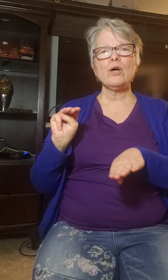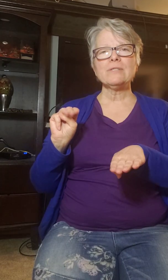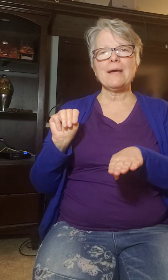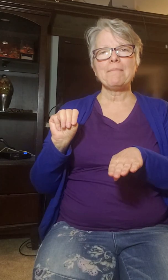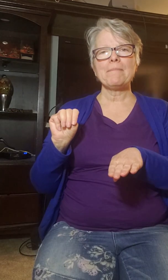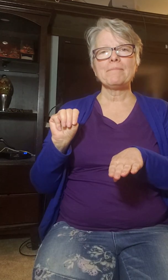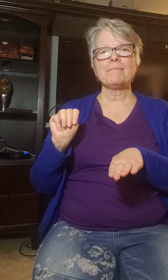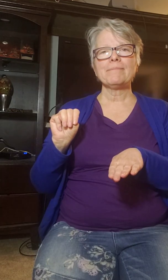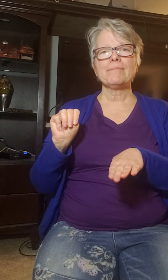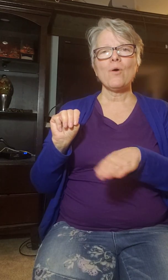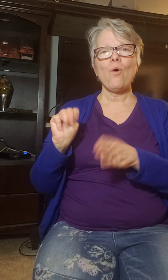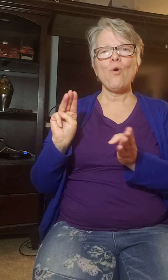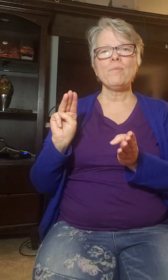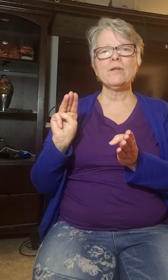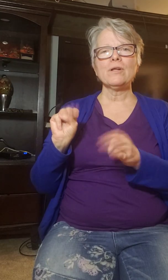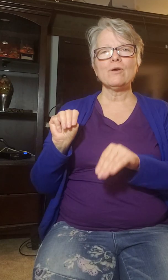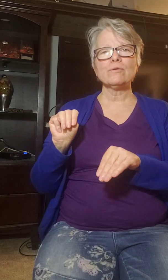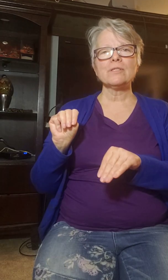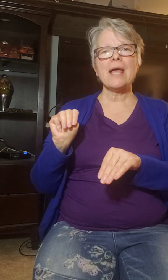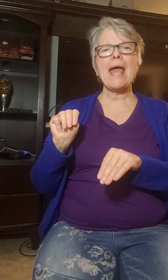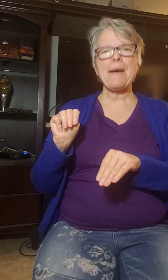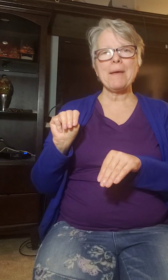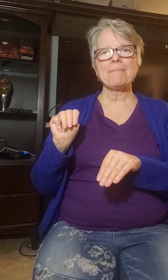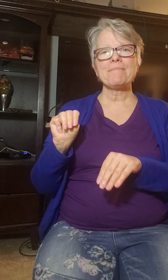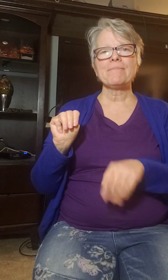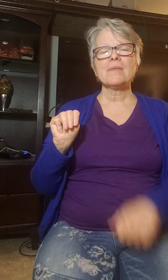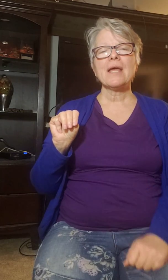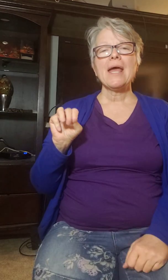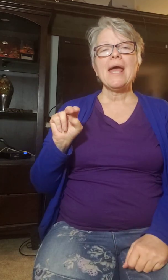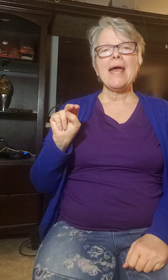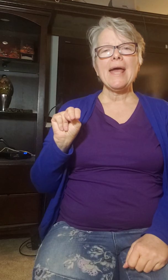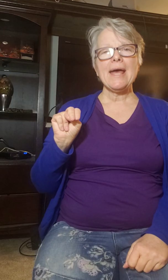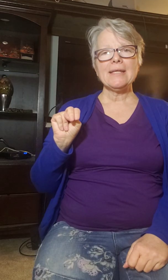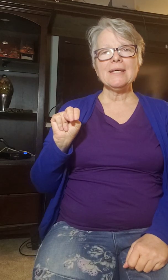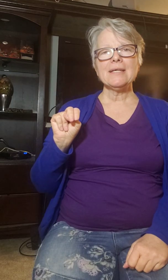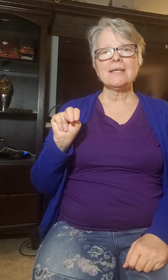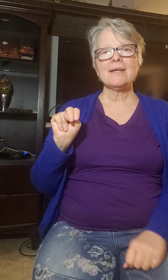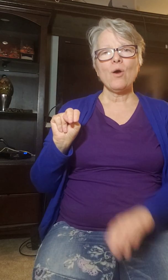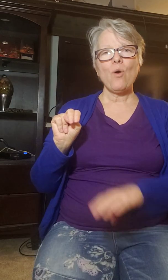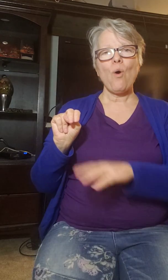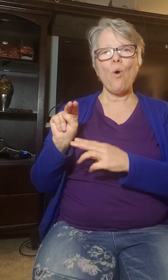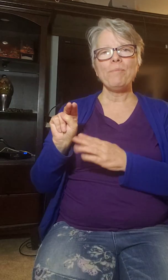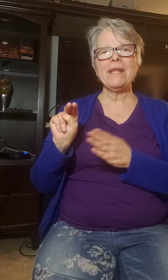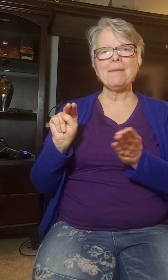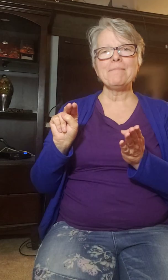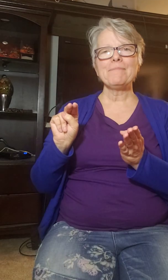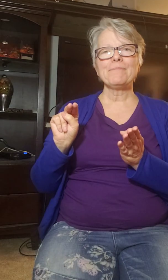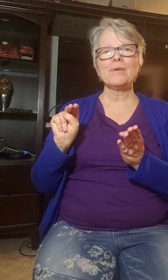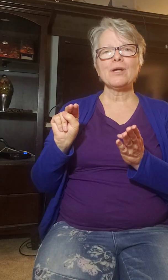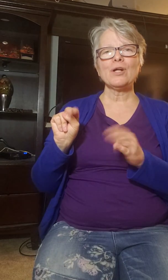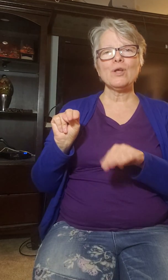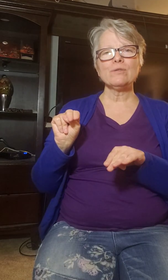closed M. Open, closed, M. N, open M, closed